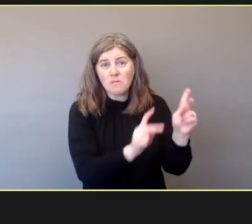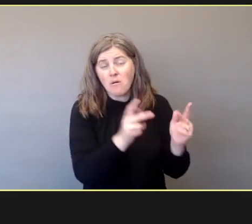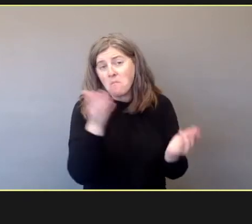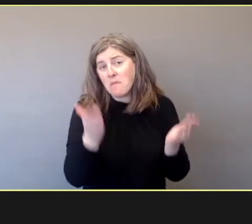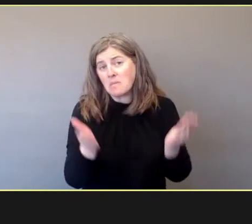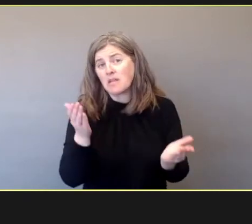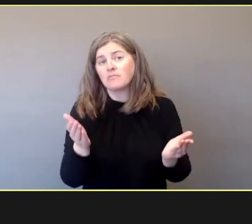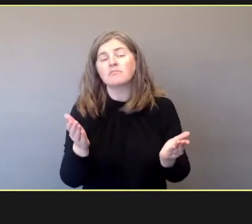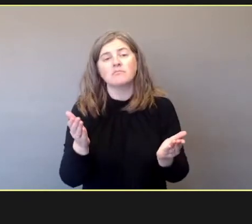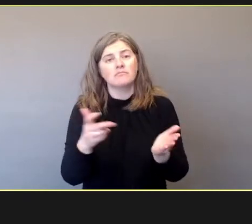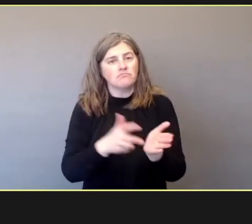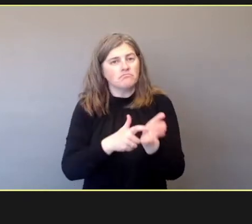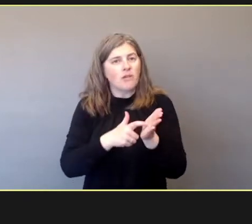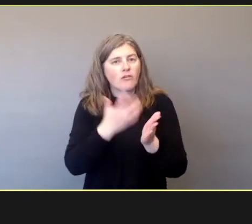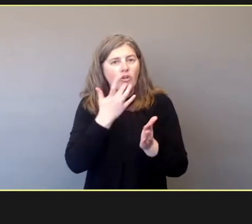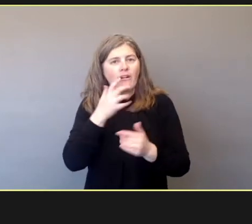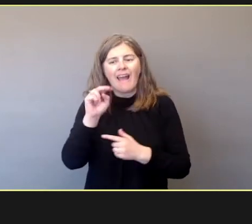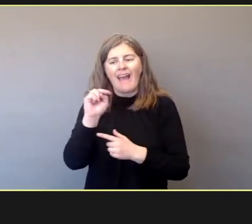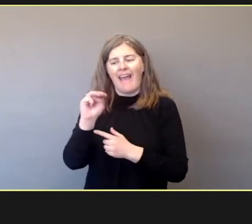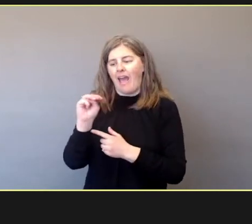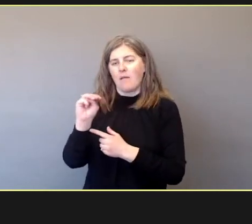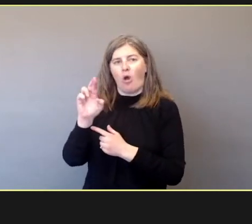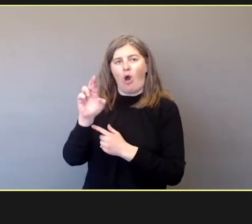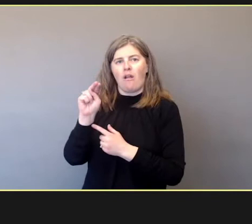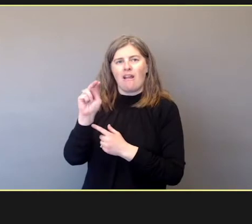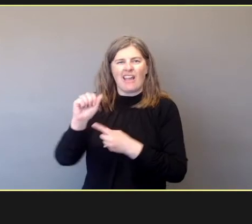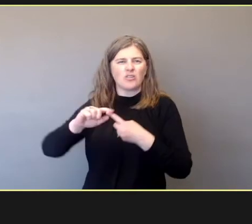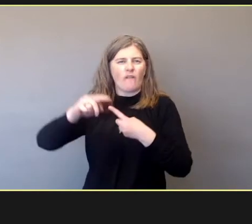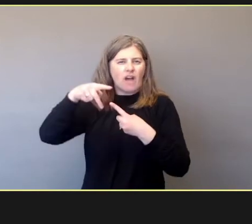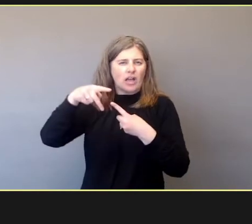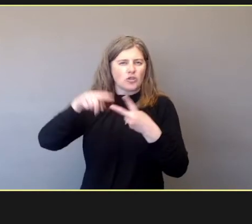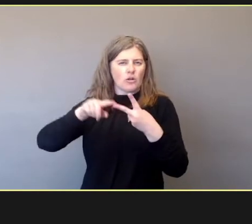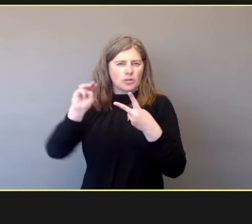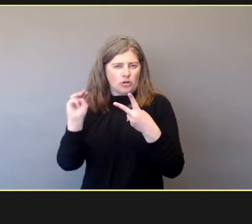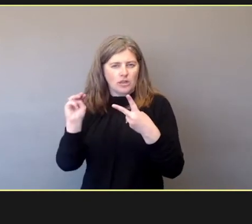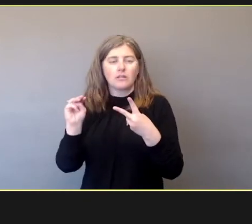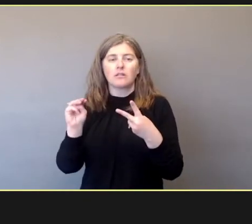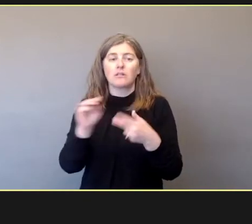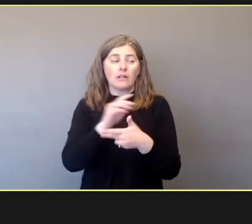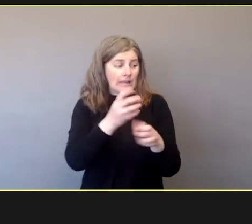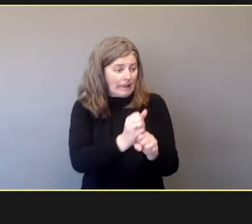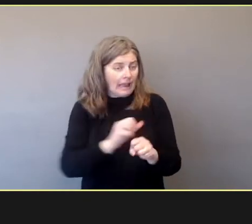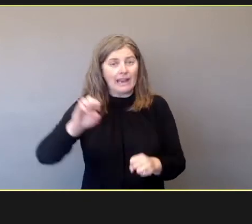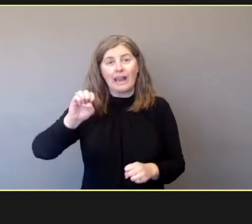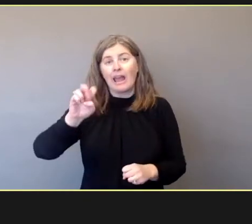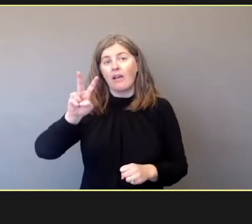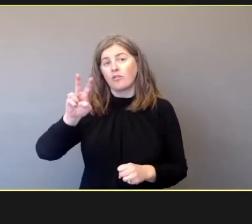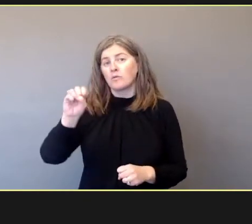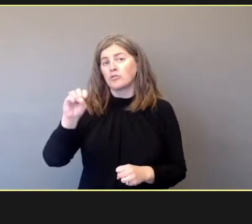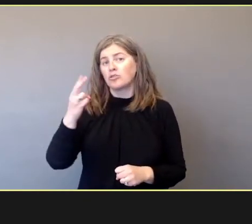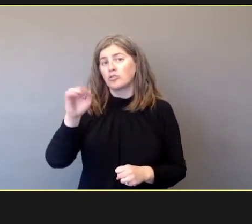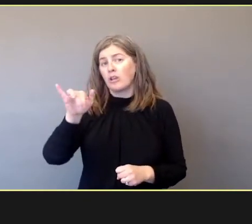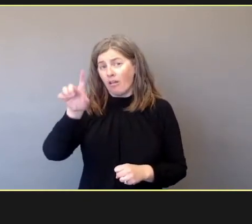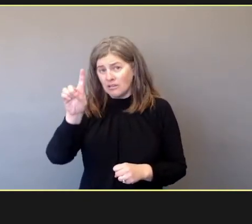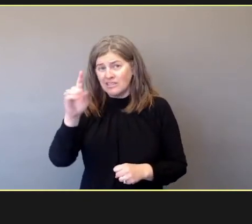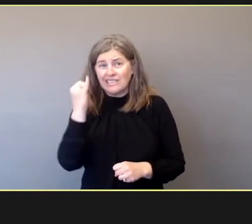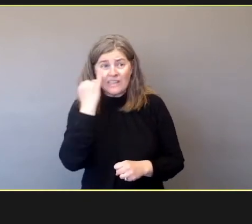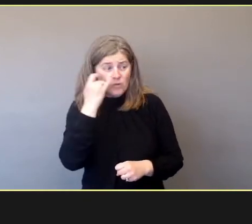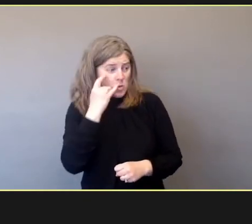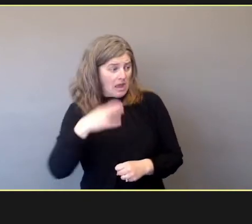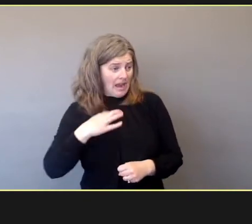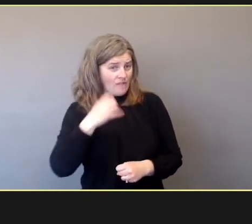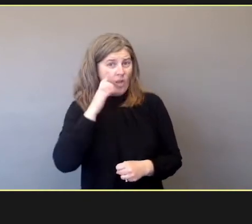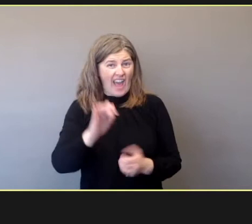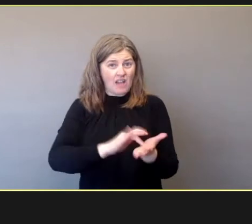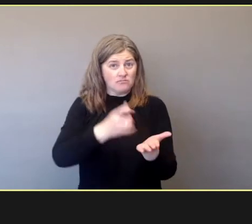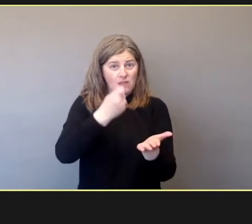preferably an mRNA this time. Get Evishield, talk with your provider, see if you're a candidate for Evishield, which